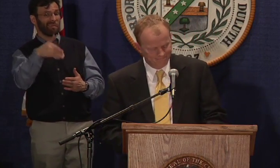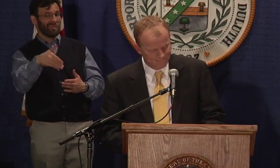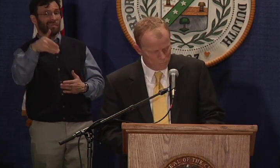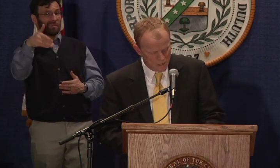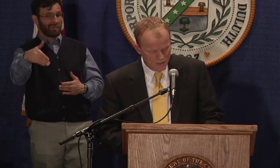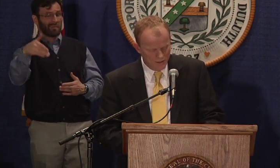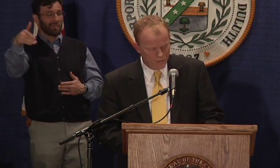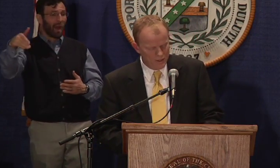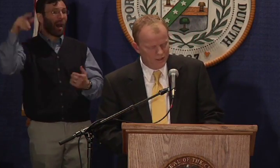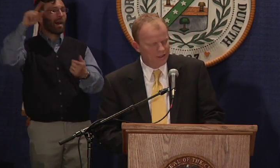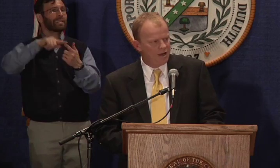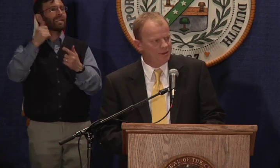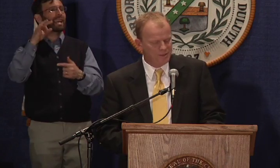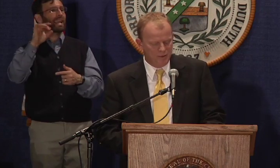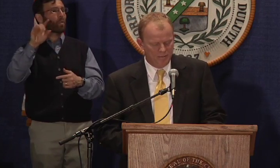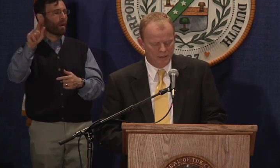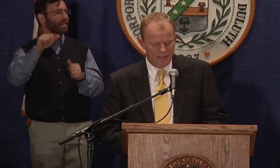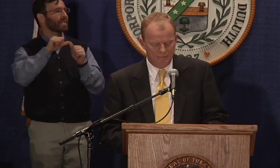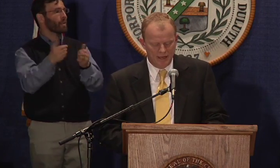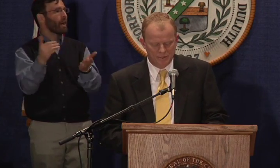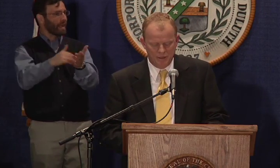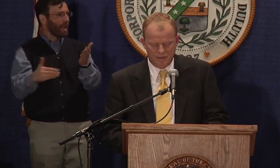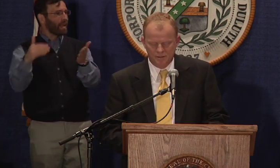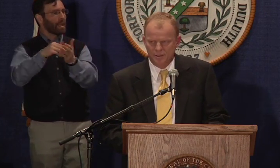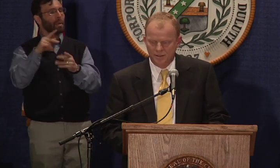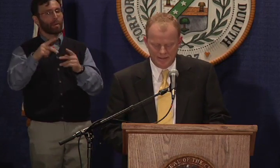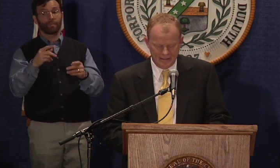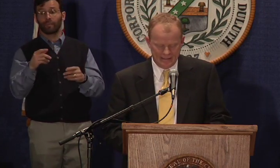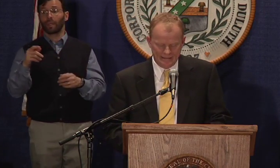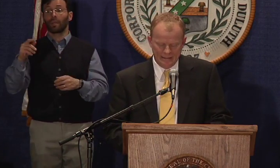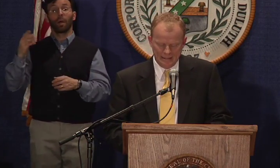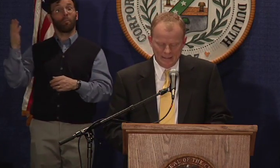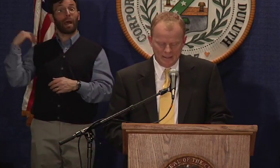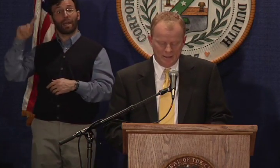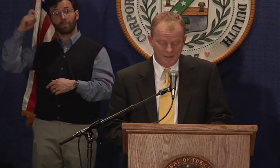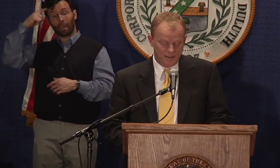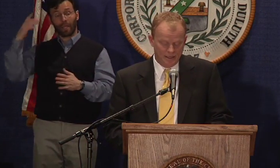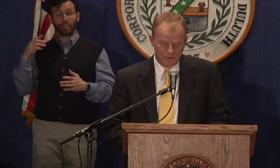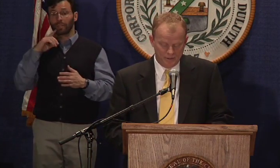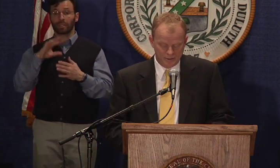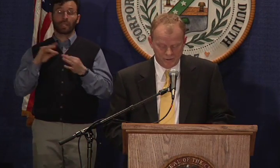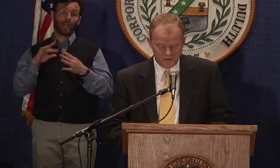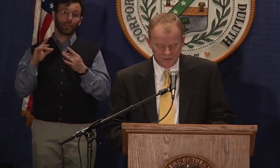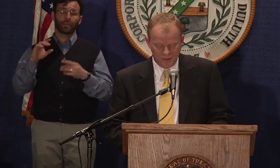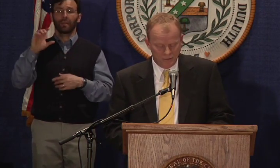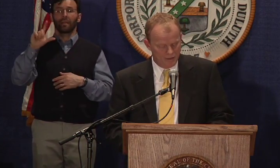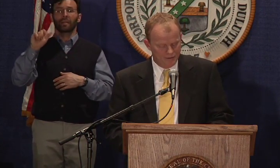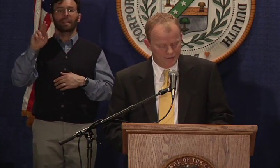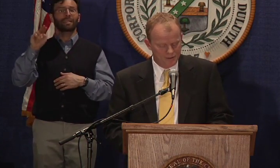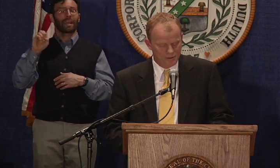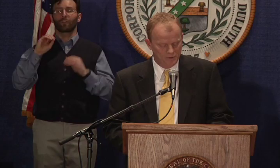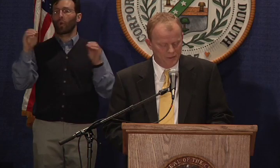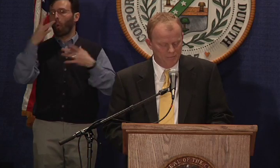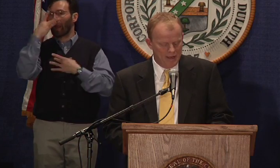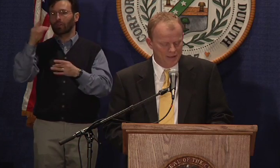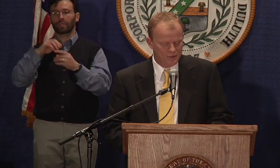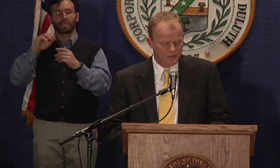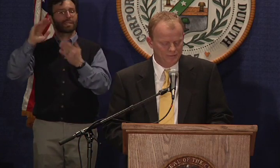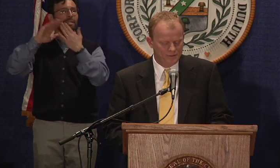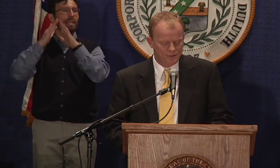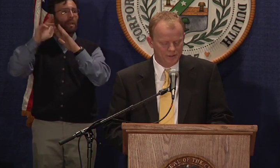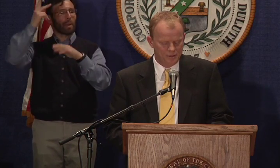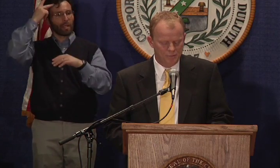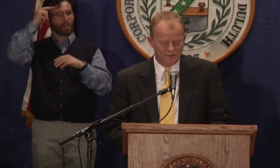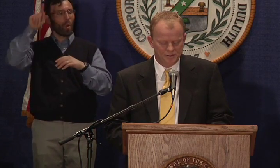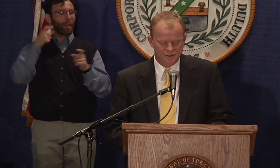1981. In reading comments made by past mayors, they said that Clancy had no interest in city politics, only in